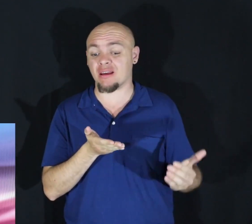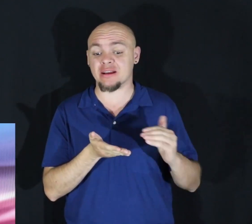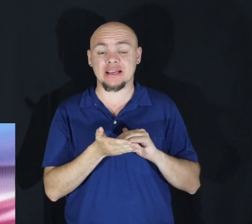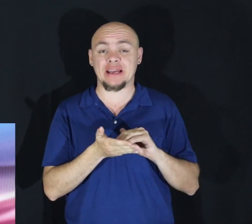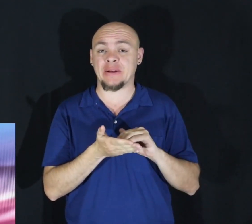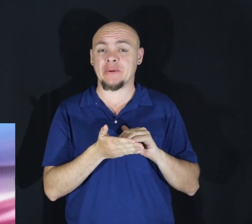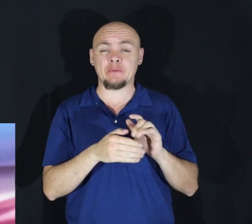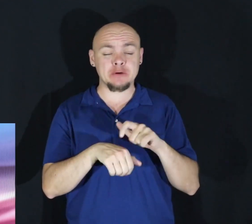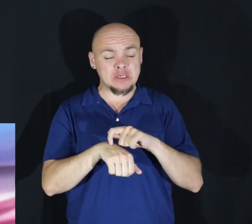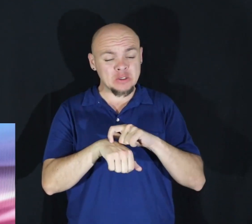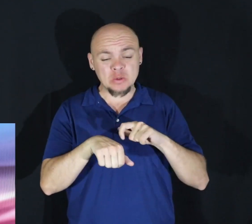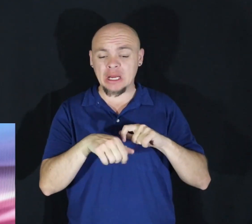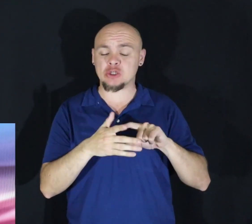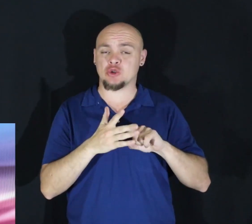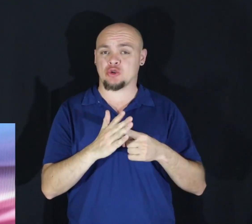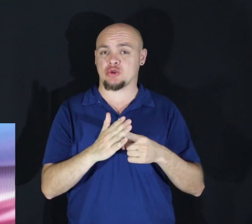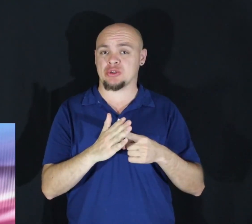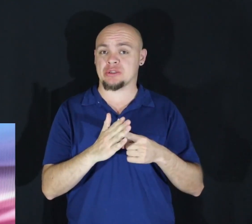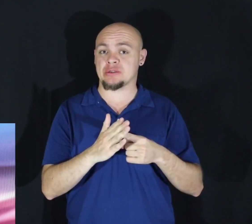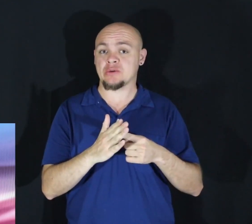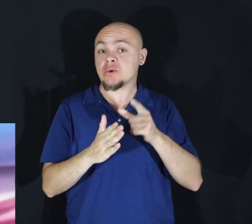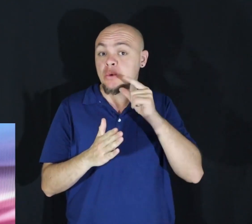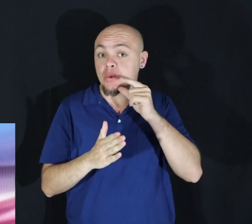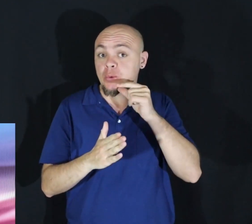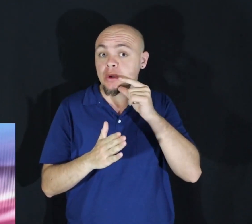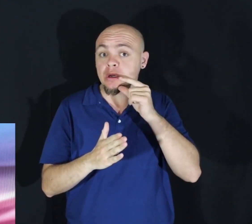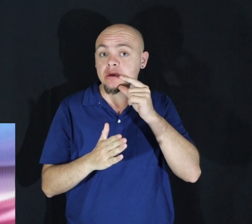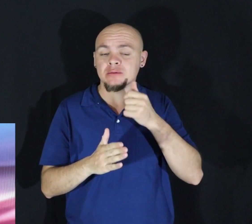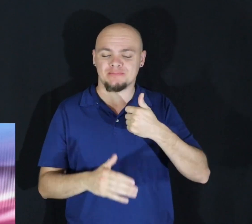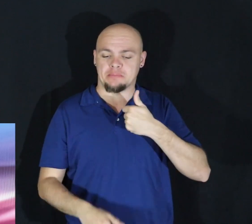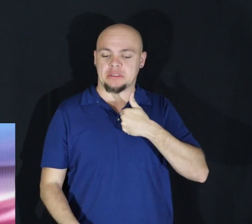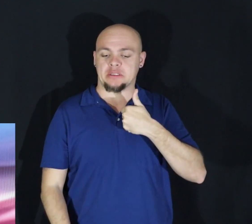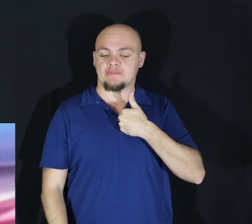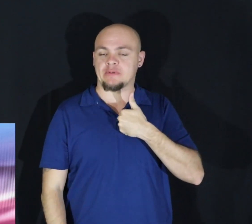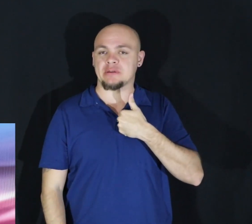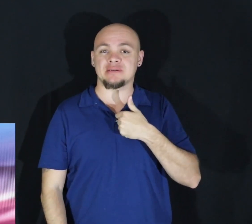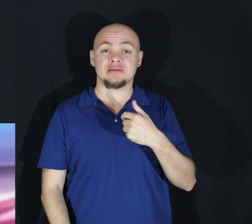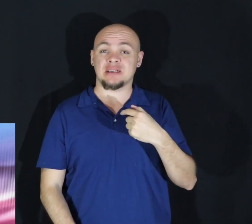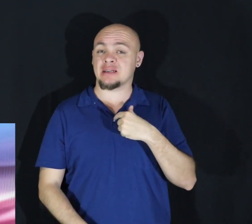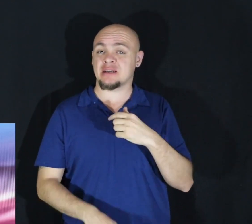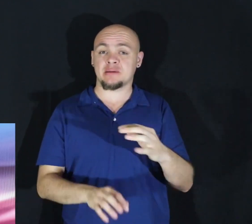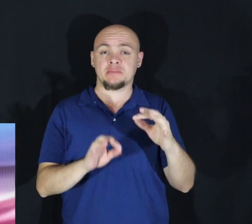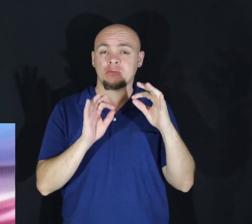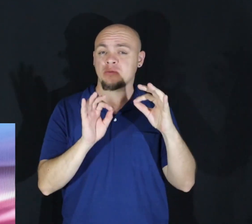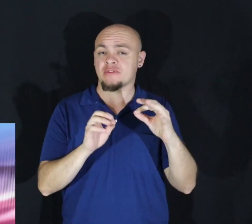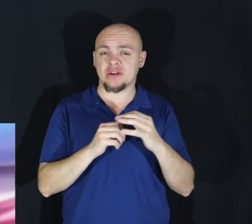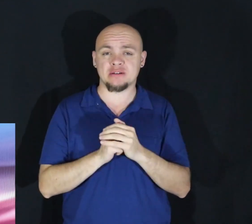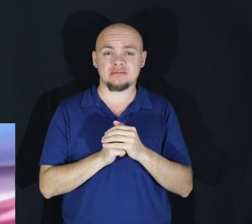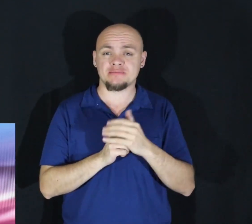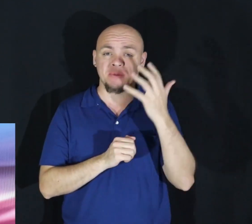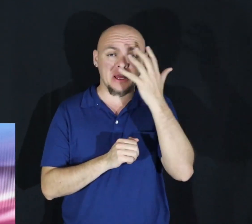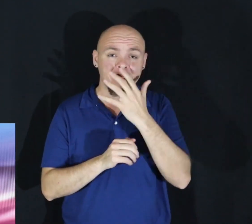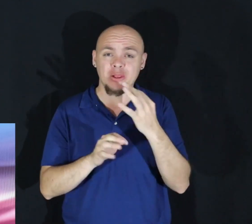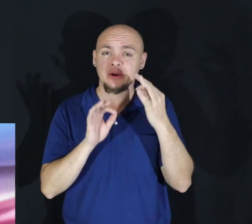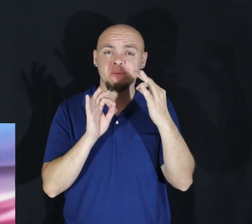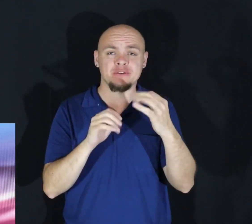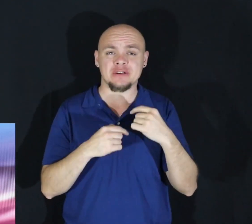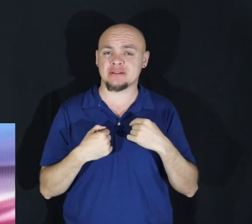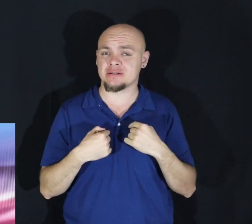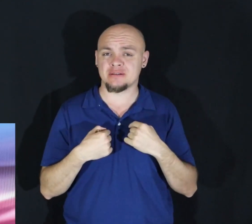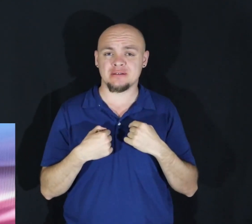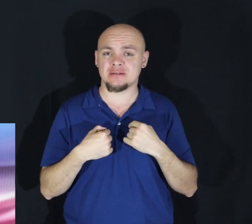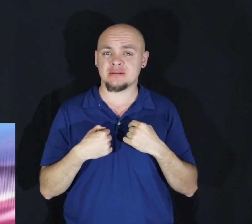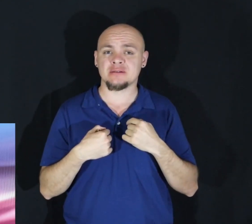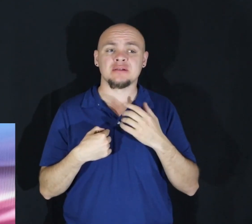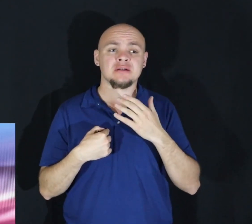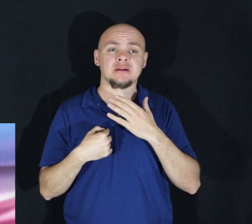time, being me. I am not perfect, I don't look perfect, and I will always